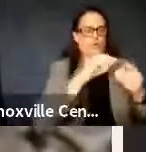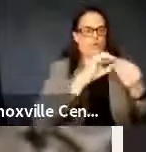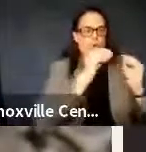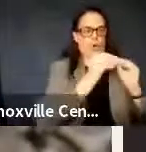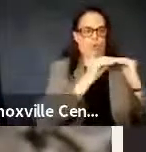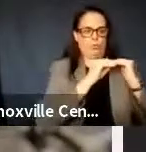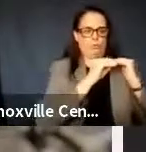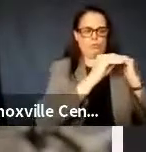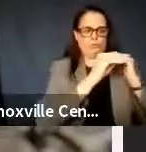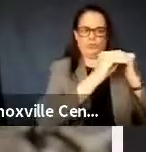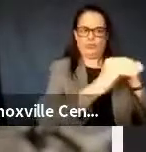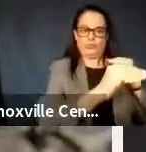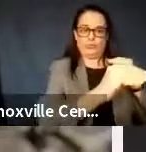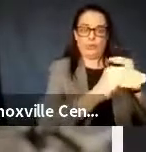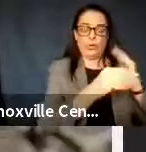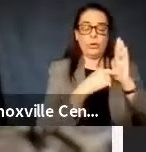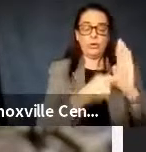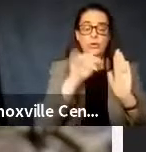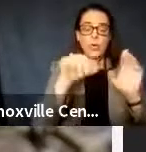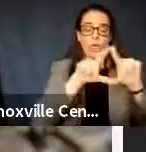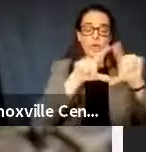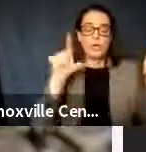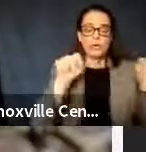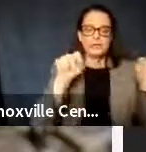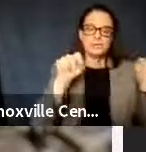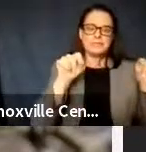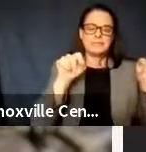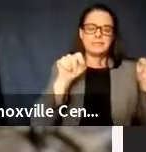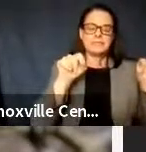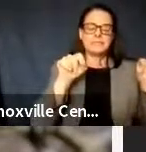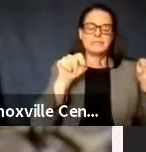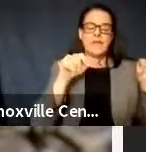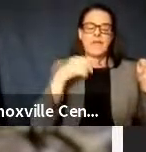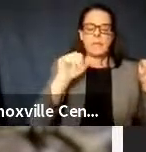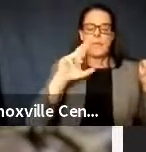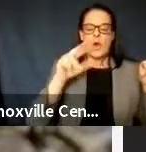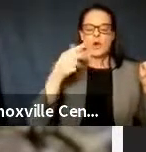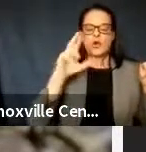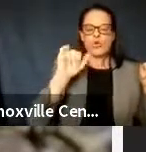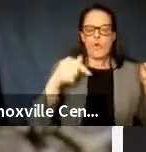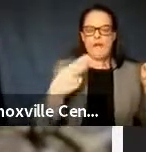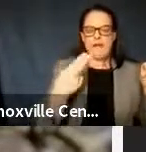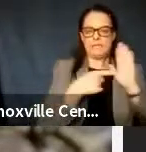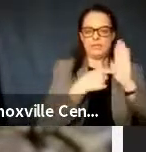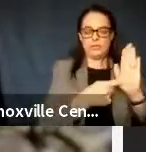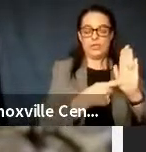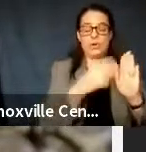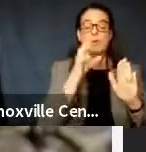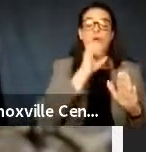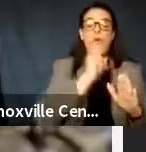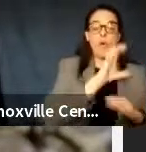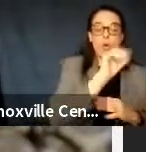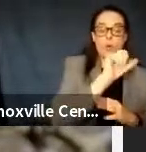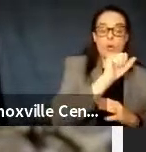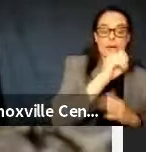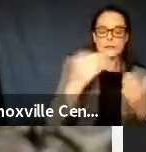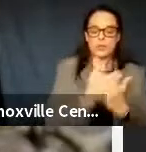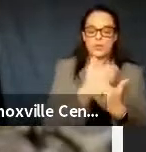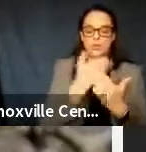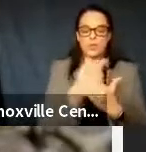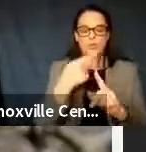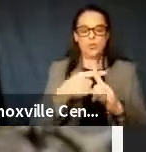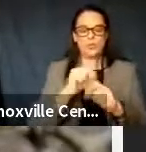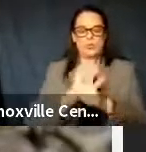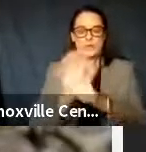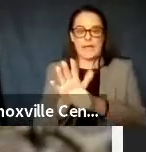days. To illustrate this benchmark, we have a bar graph that shows previous cases, new cases, and the growth rate over